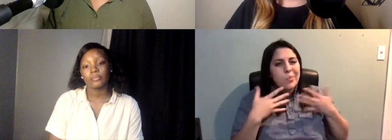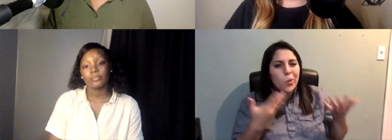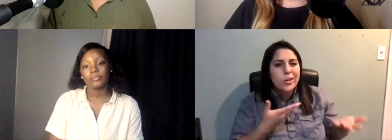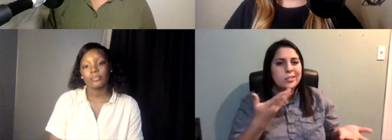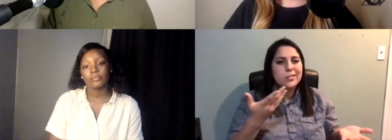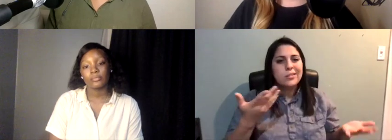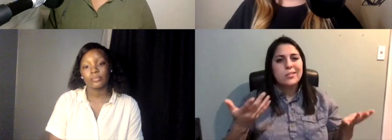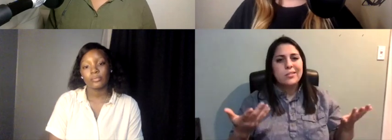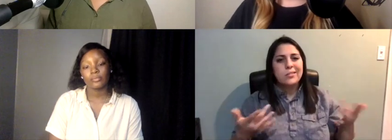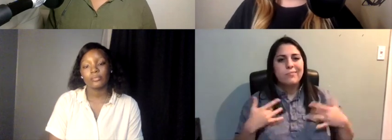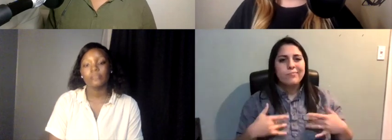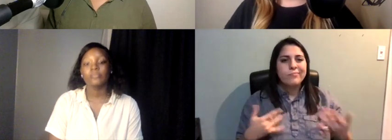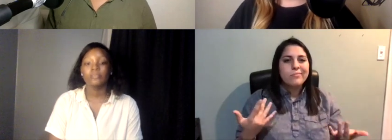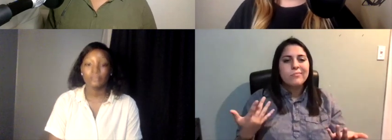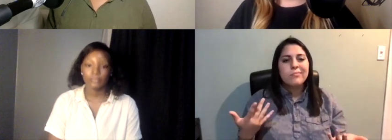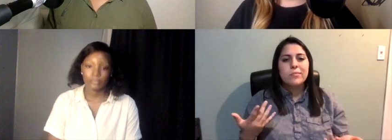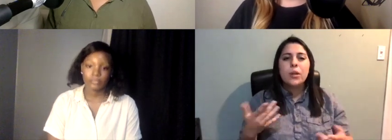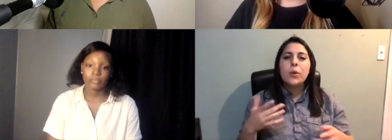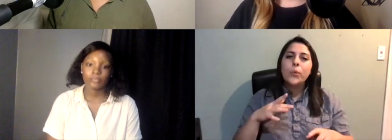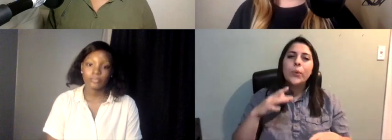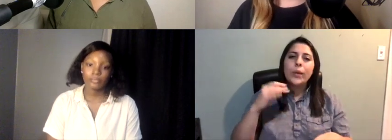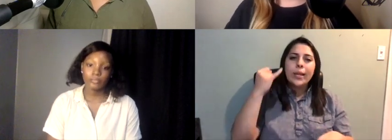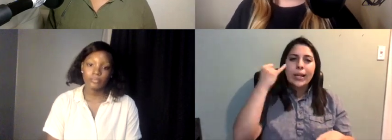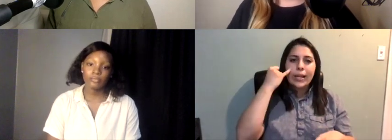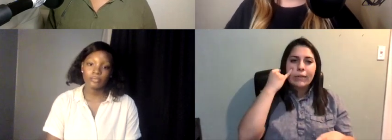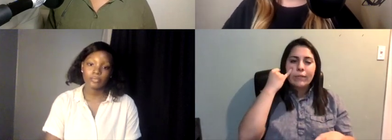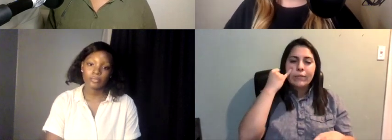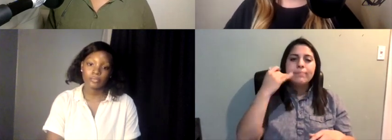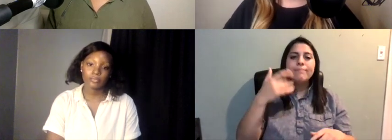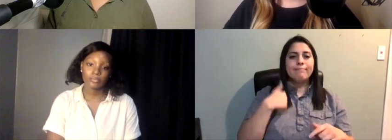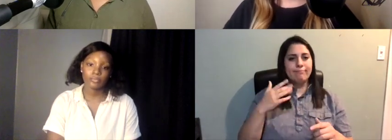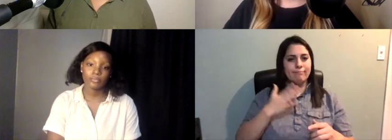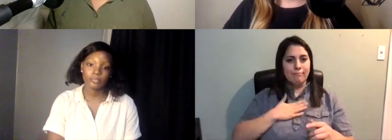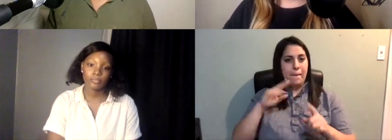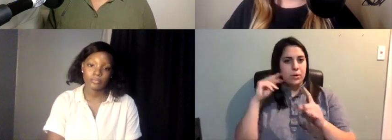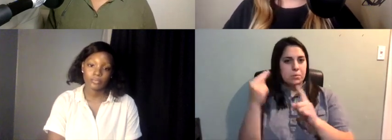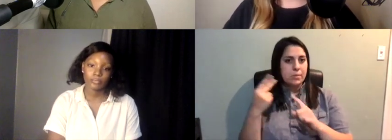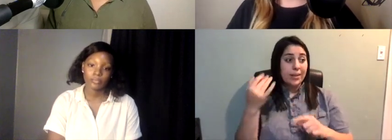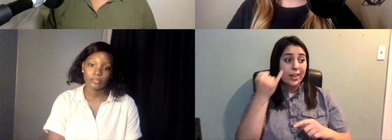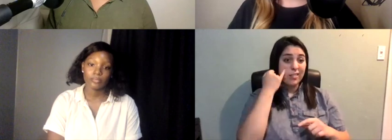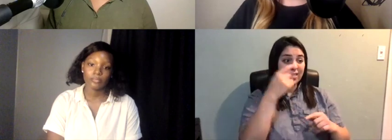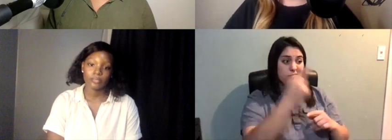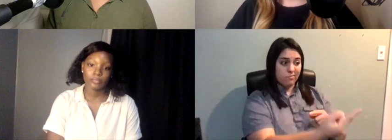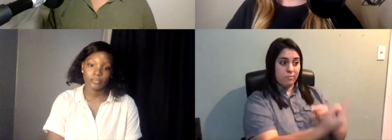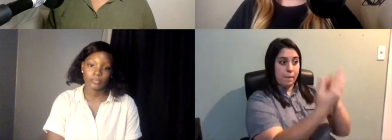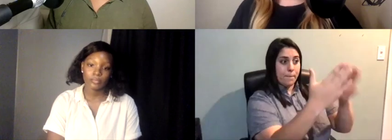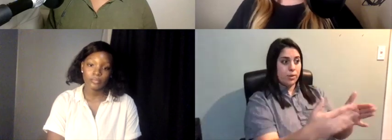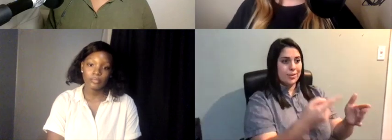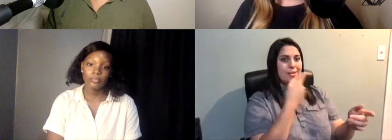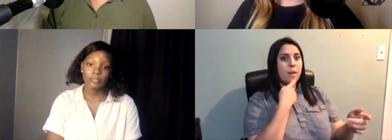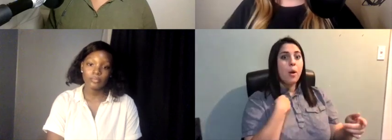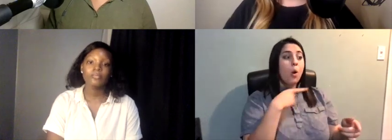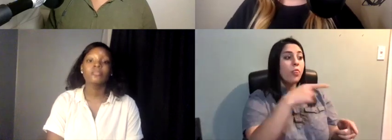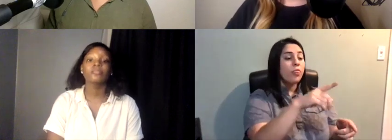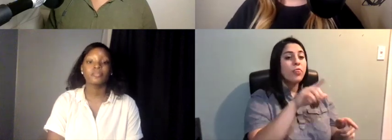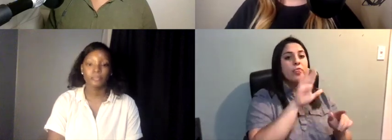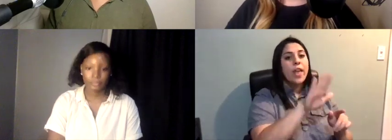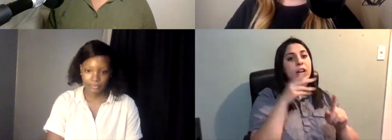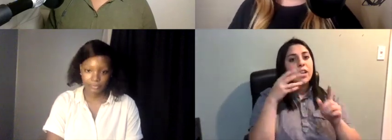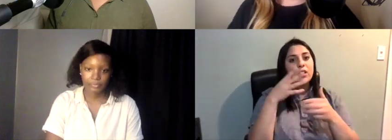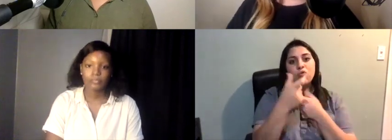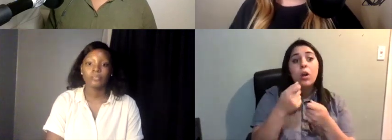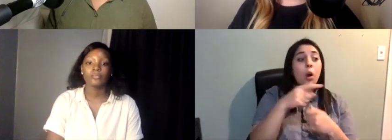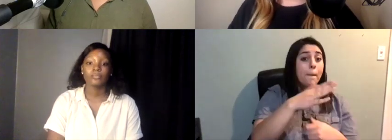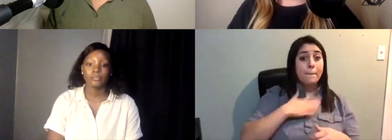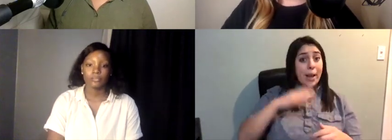had, if someone tells me they're interested in something, you know, my cousin recently said he wants to write a book. I'm like, that's really cool. You should do that. And if you want to